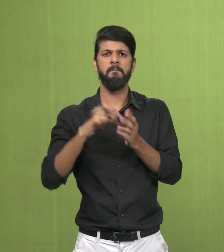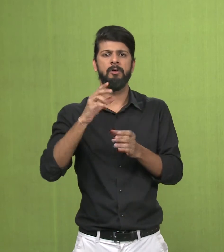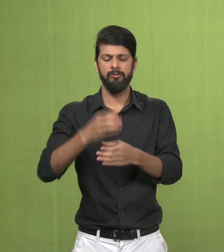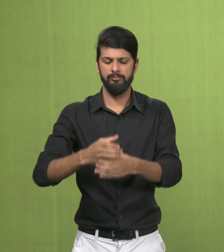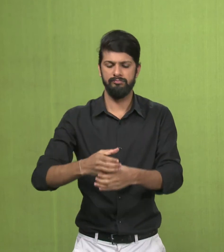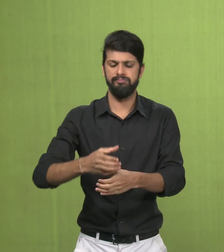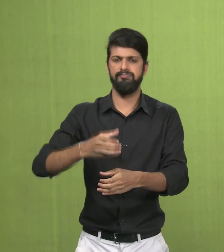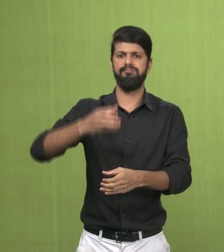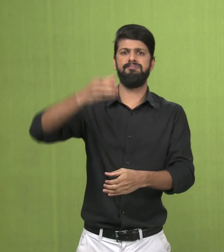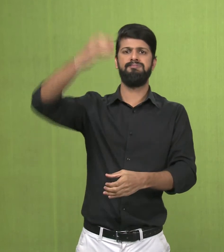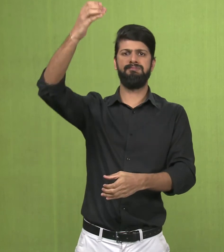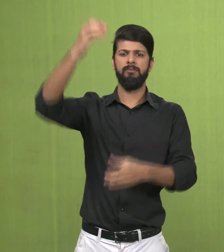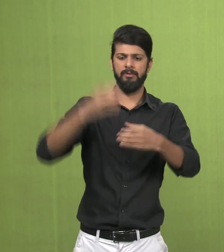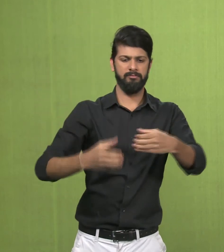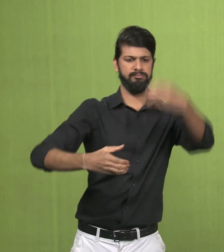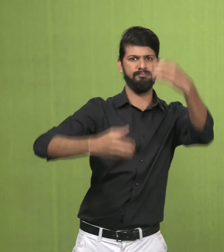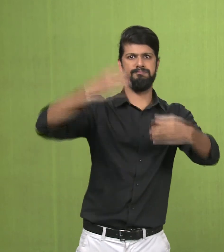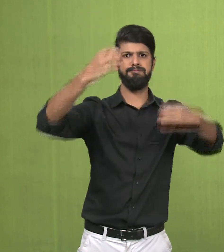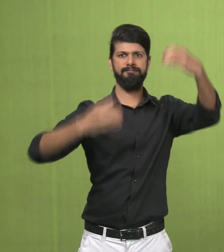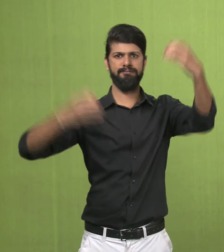The next word is pillar.